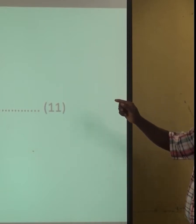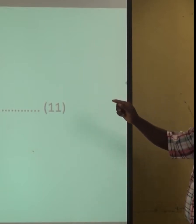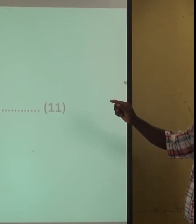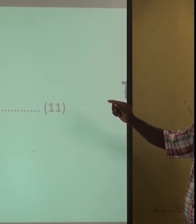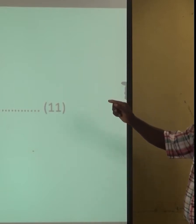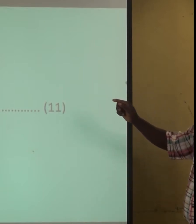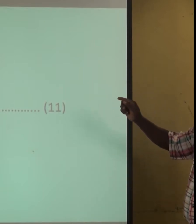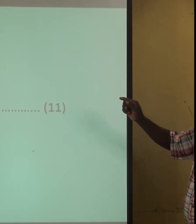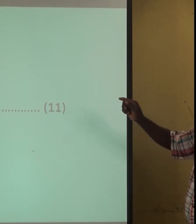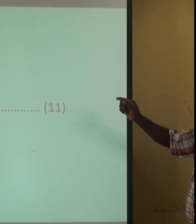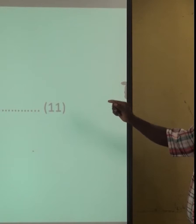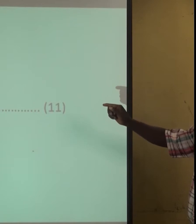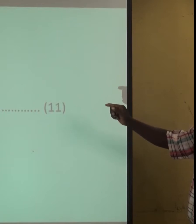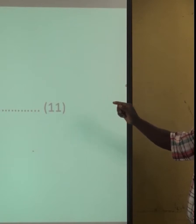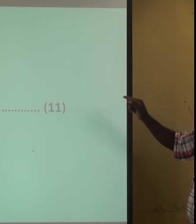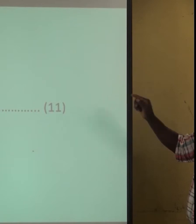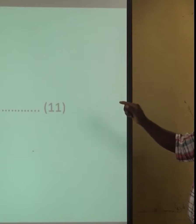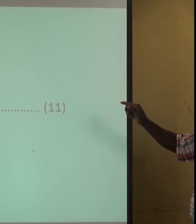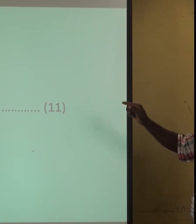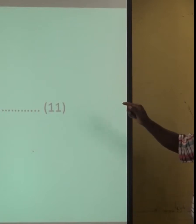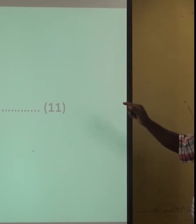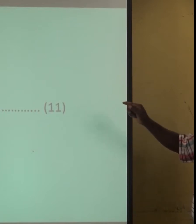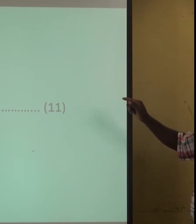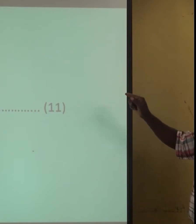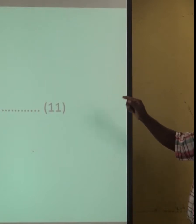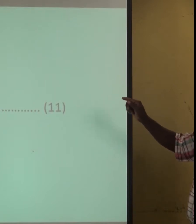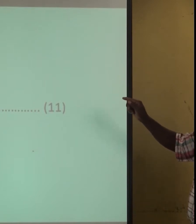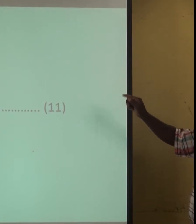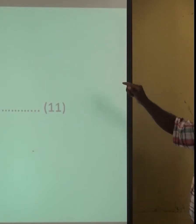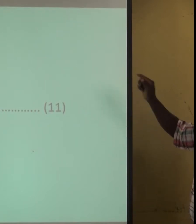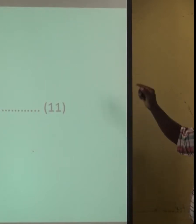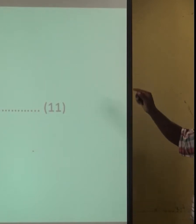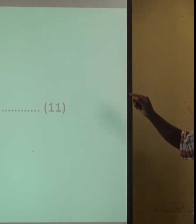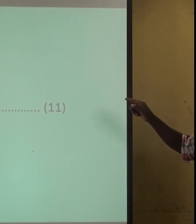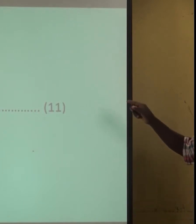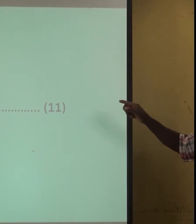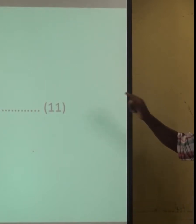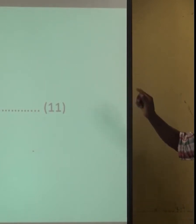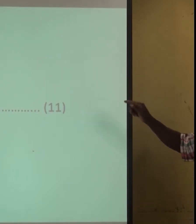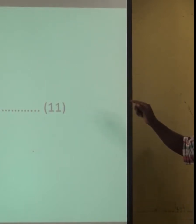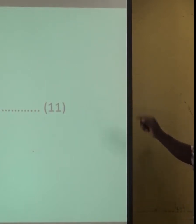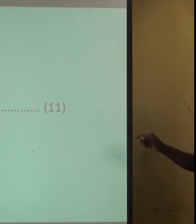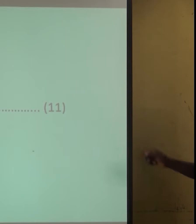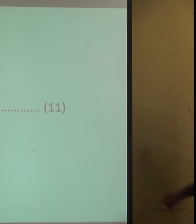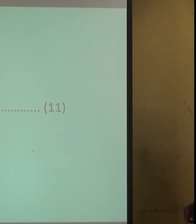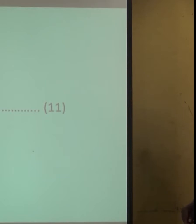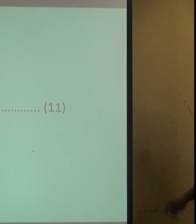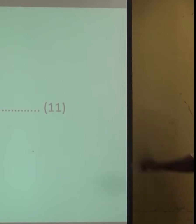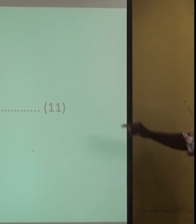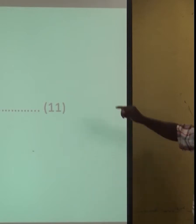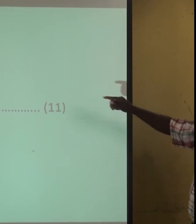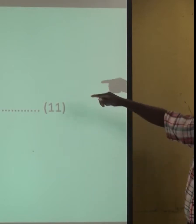G over capital R times small g r squared all over capital